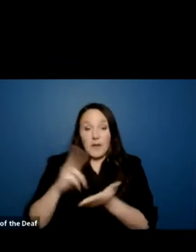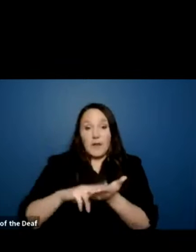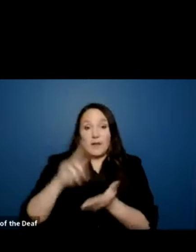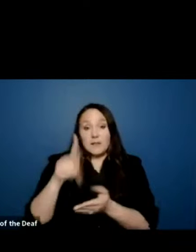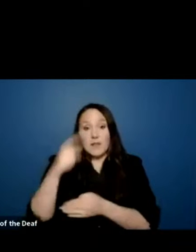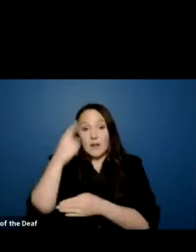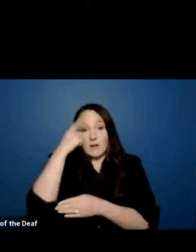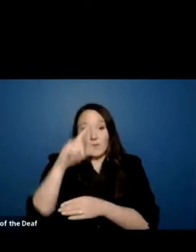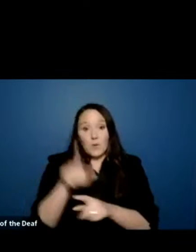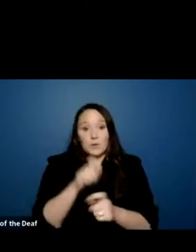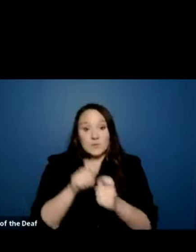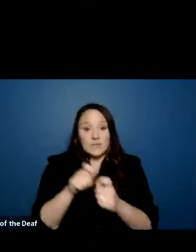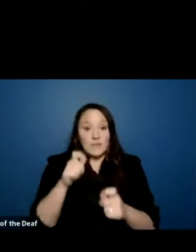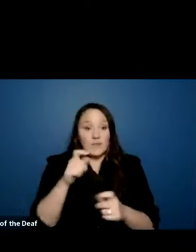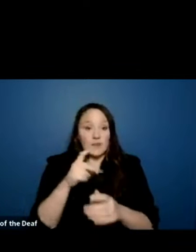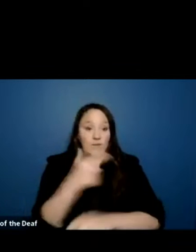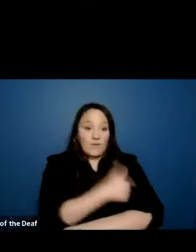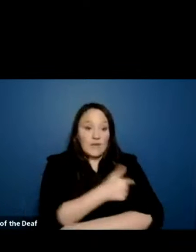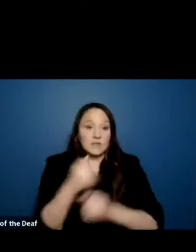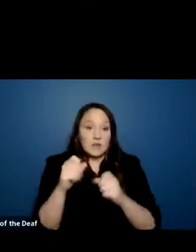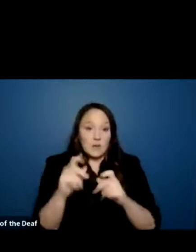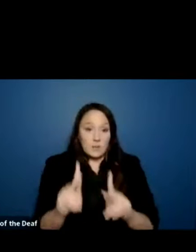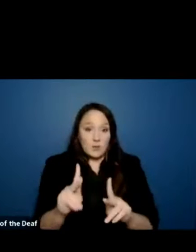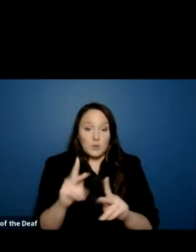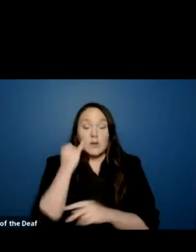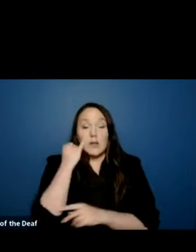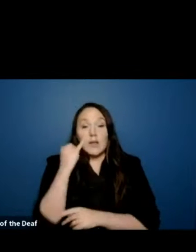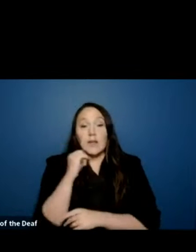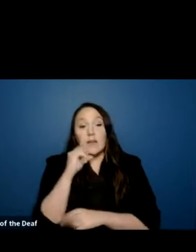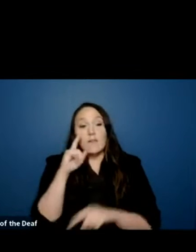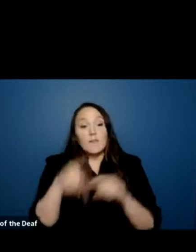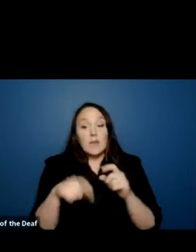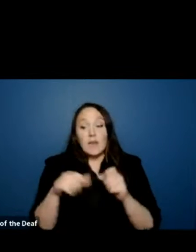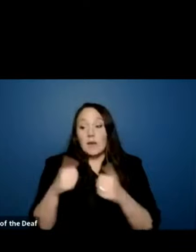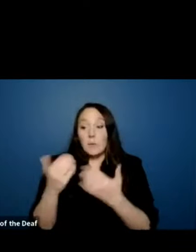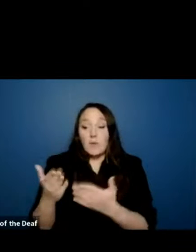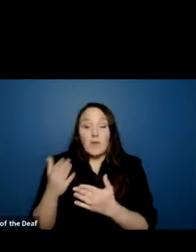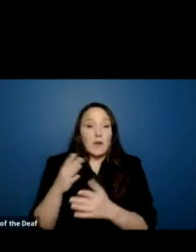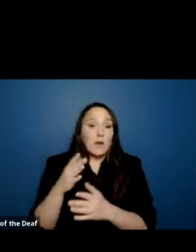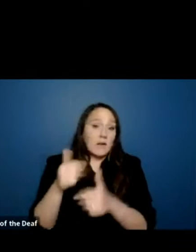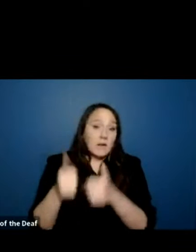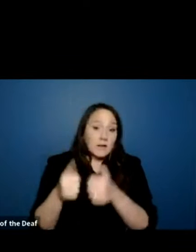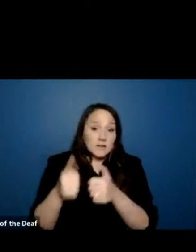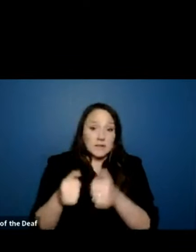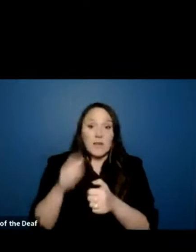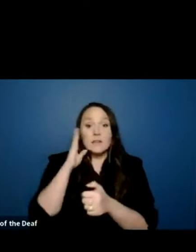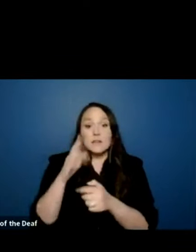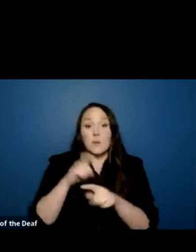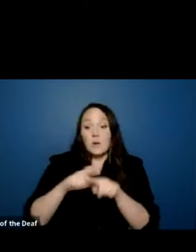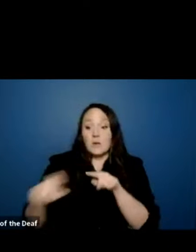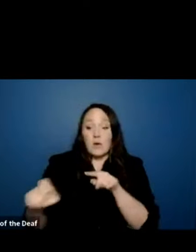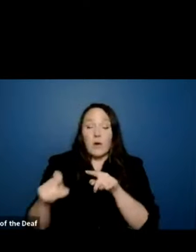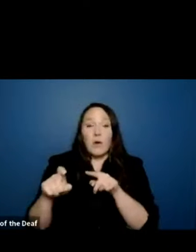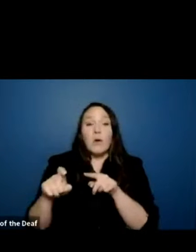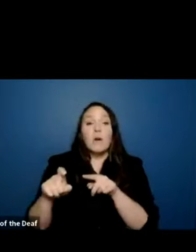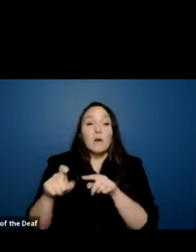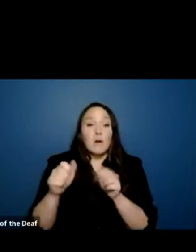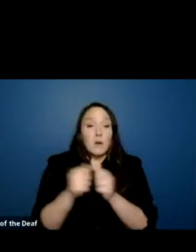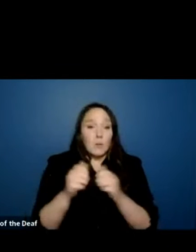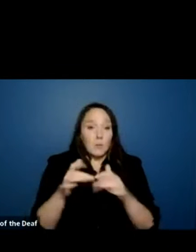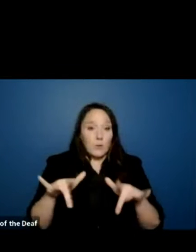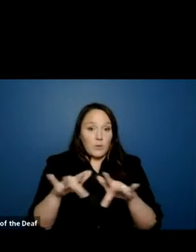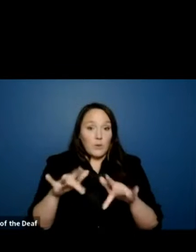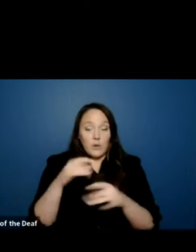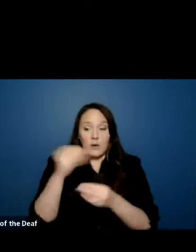vaccine opportunity. If the text can't be delivered, an automated phone call is placed with instructions on how to register for an